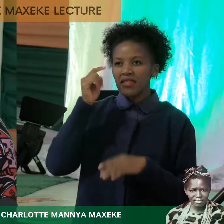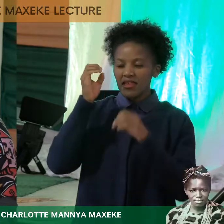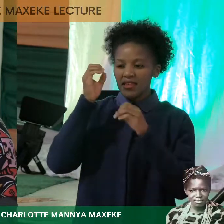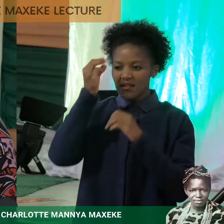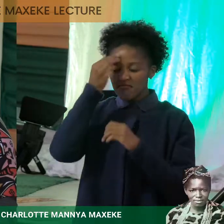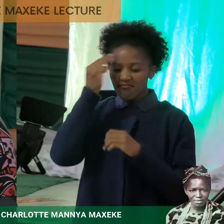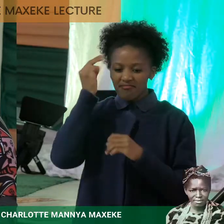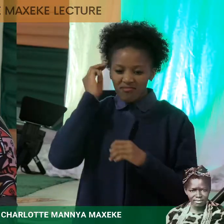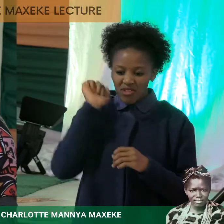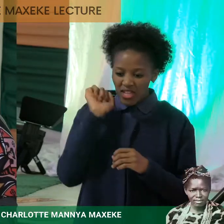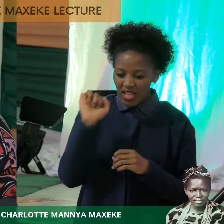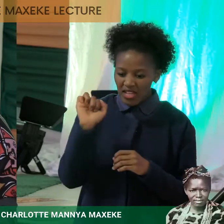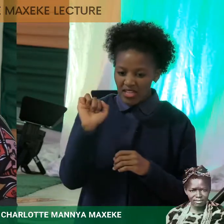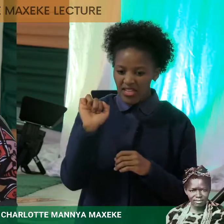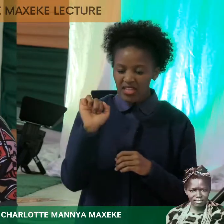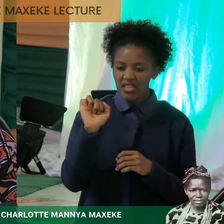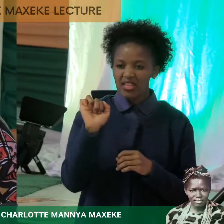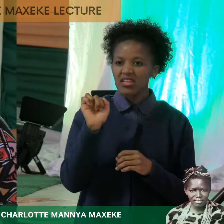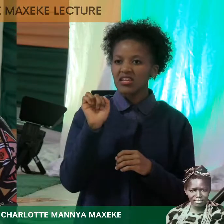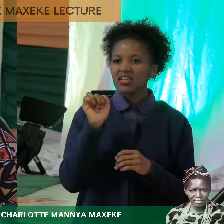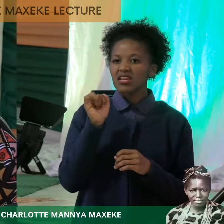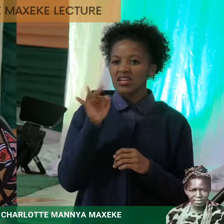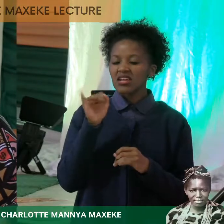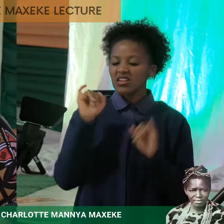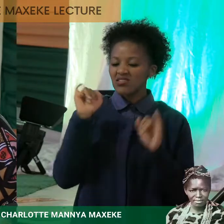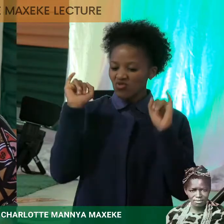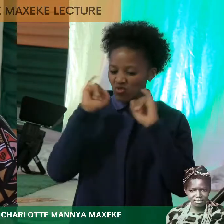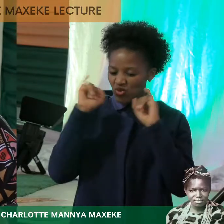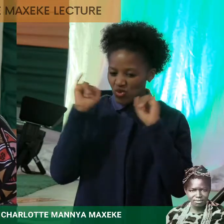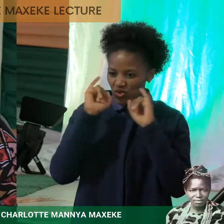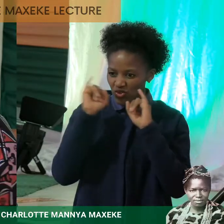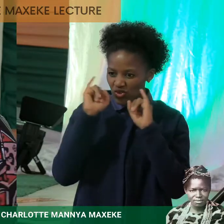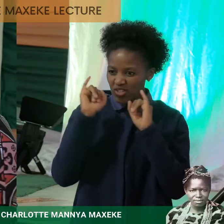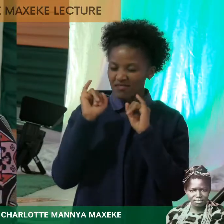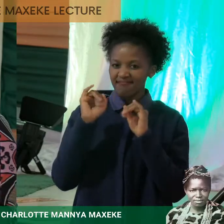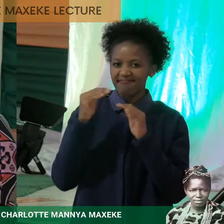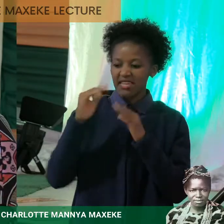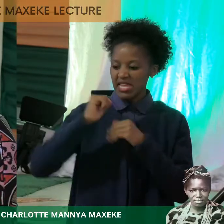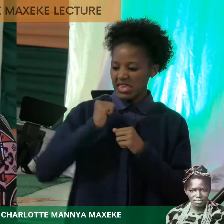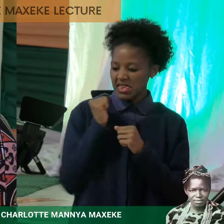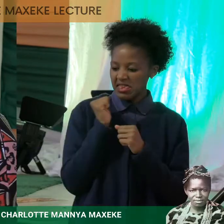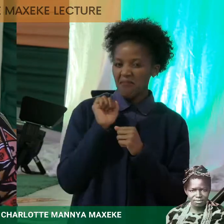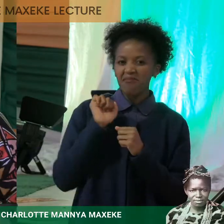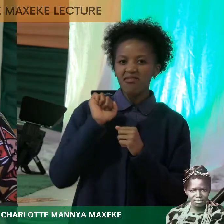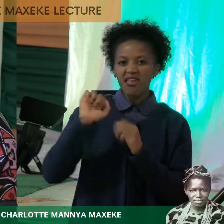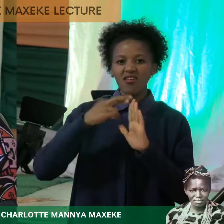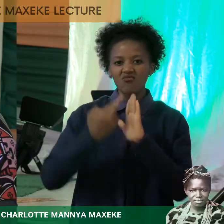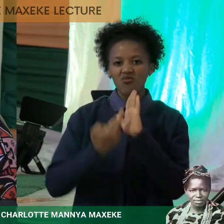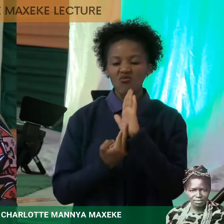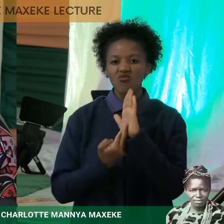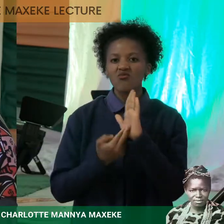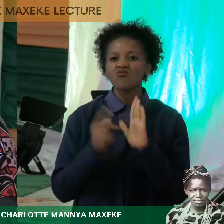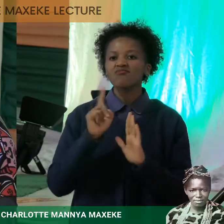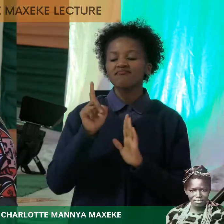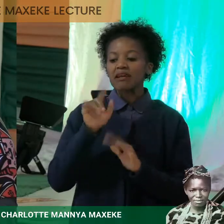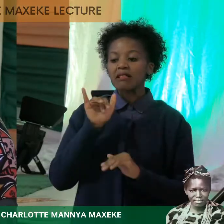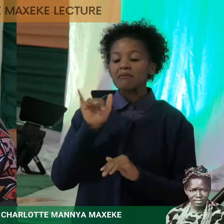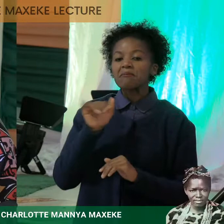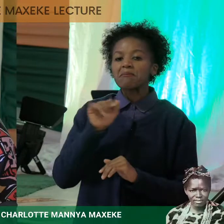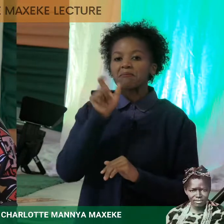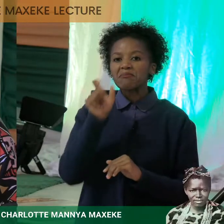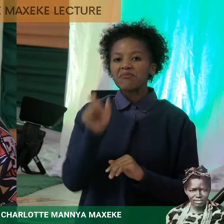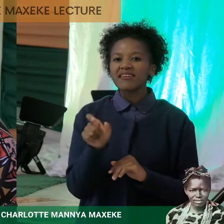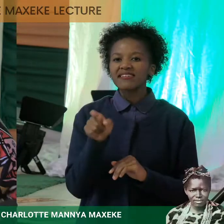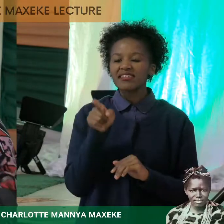Maxeke Lecture, if we are to seriously safeguard her legacy, should be that of someone who